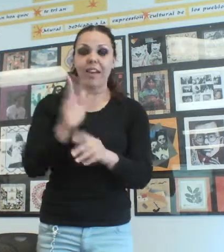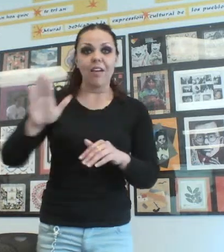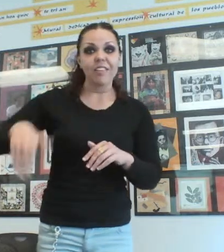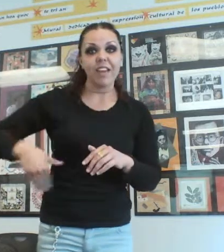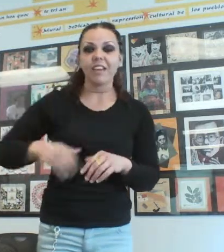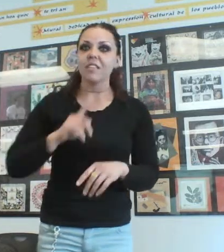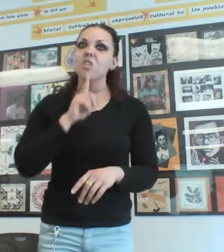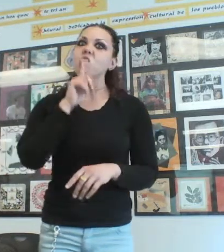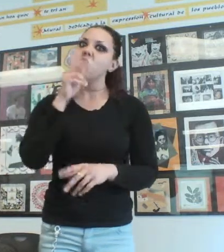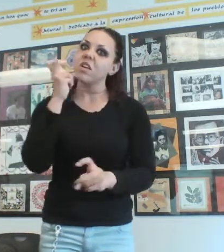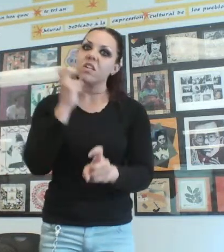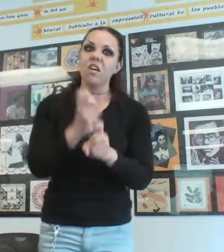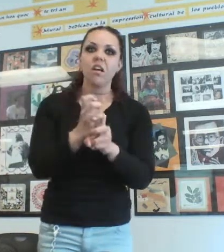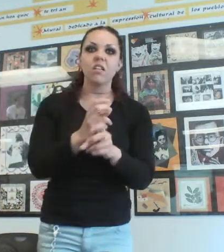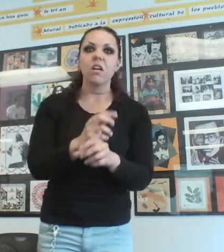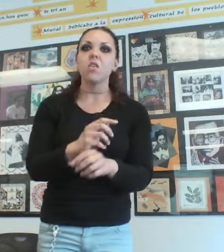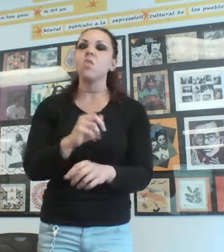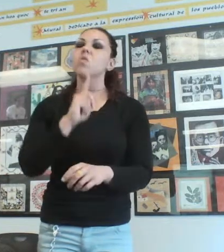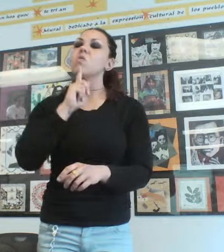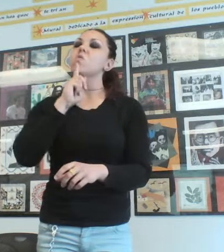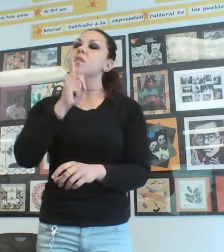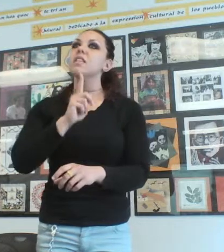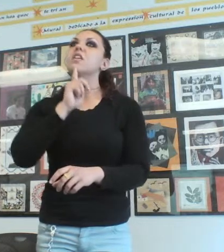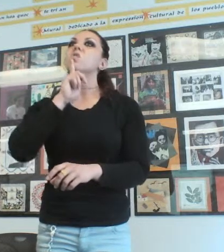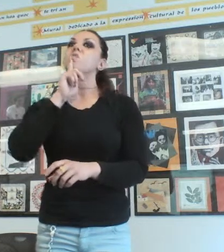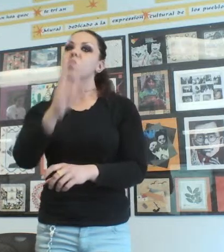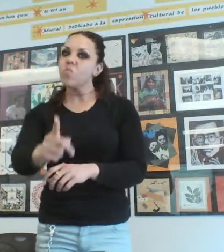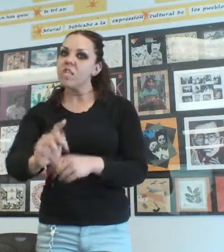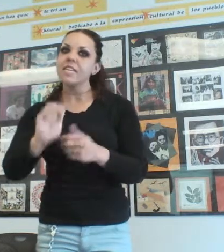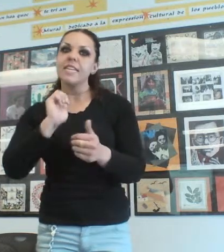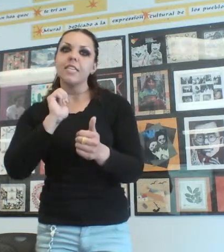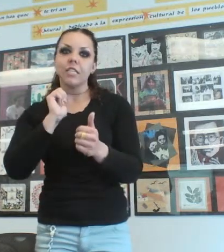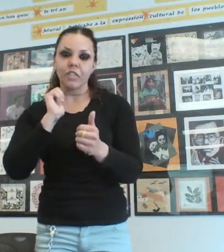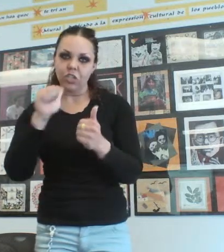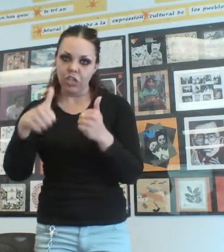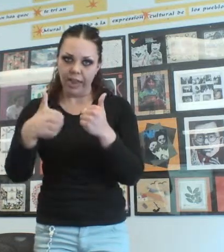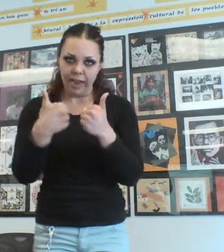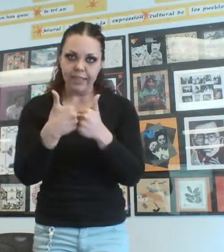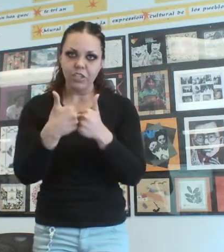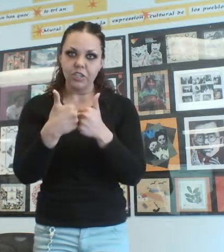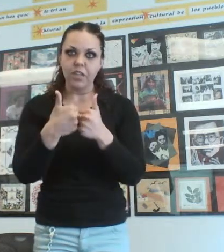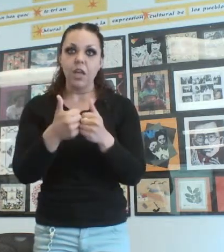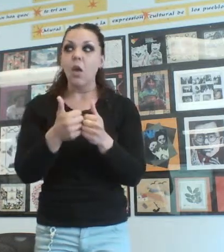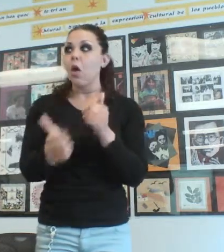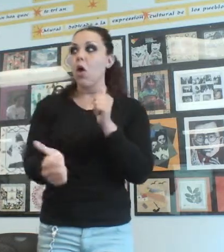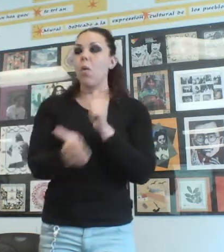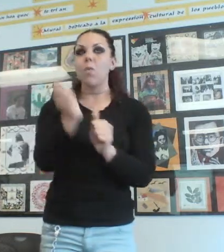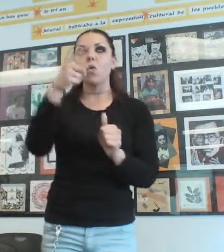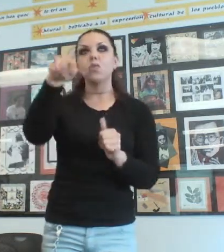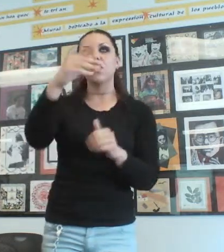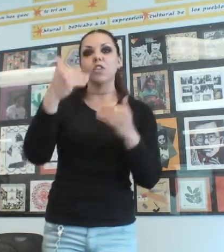really, really challenging. Most of you have had techniques. So you talked about